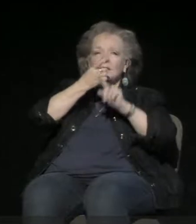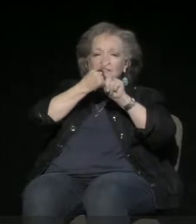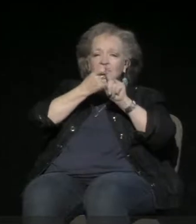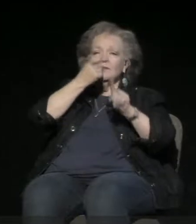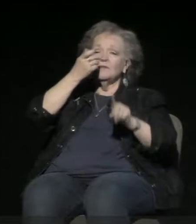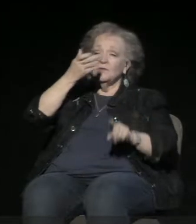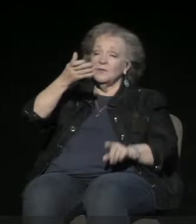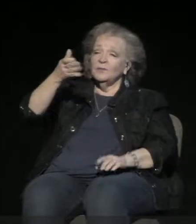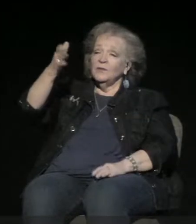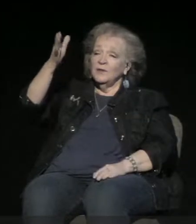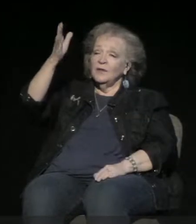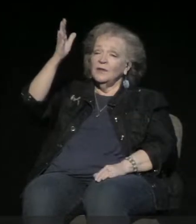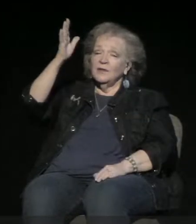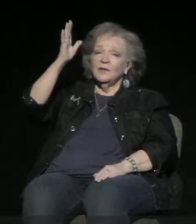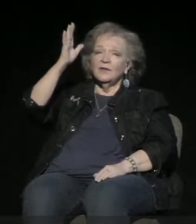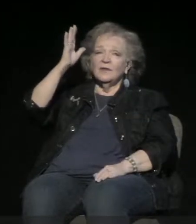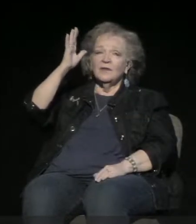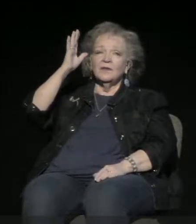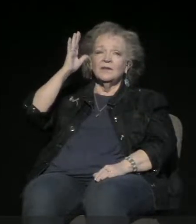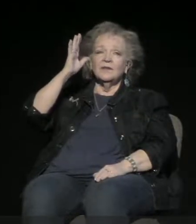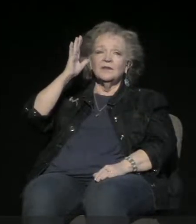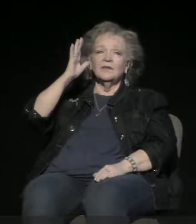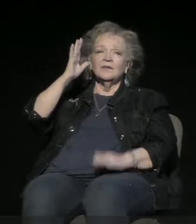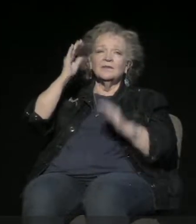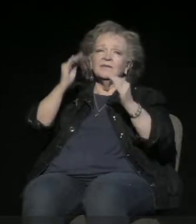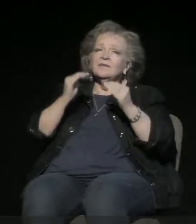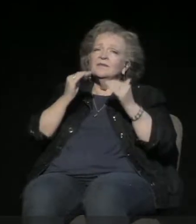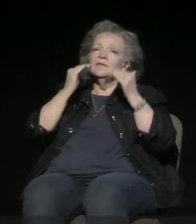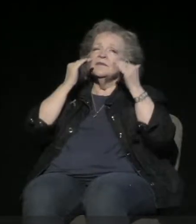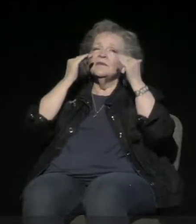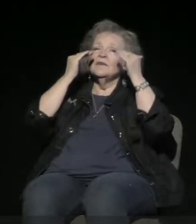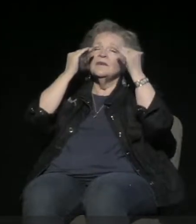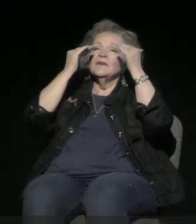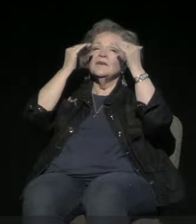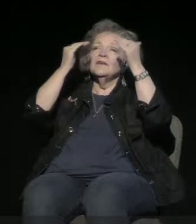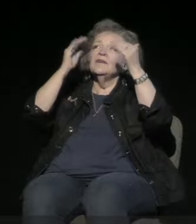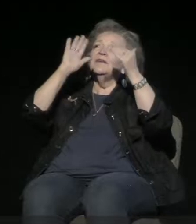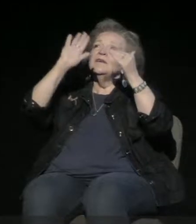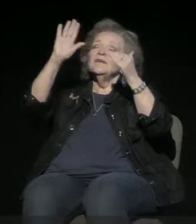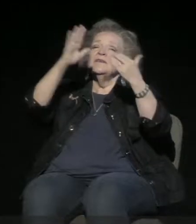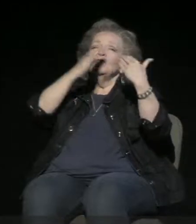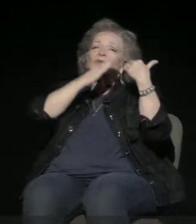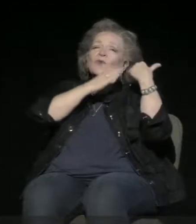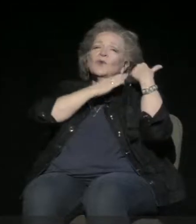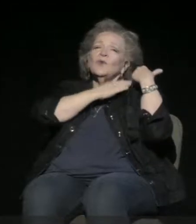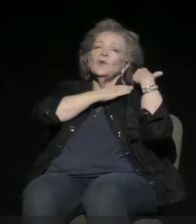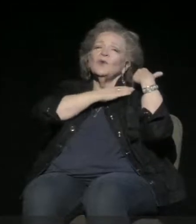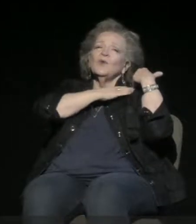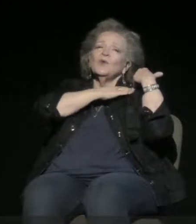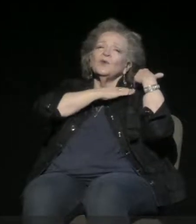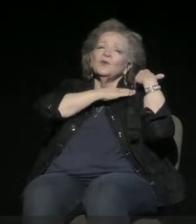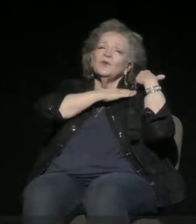His high upon His